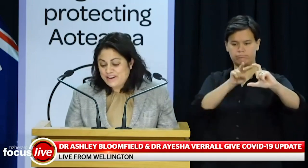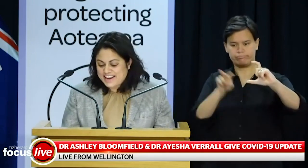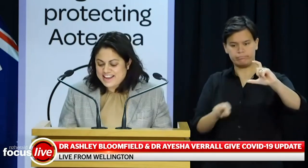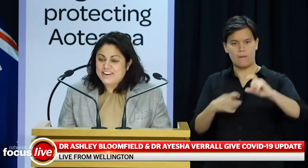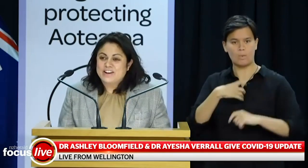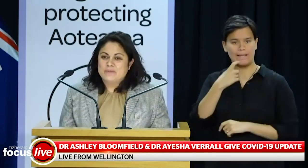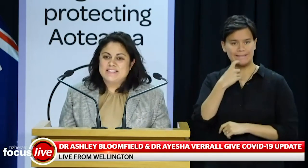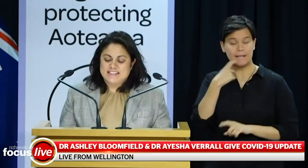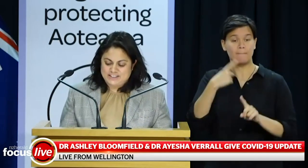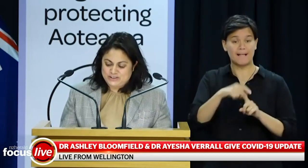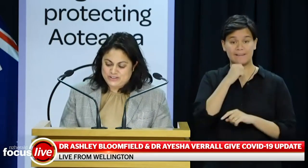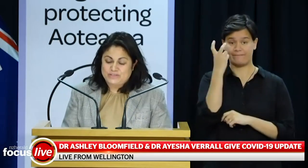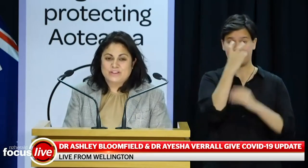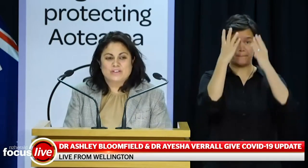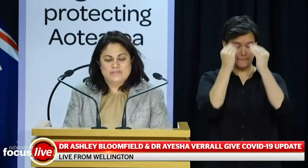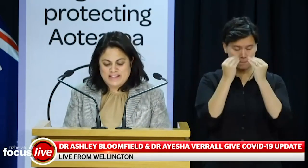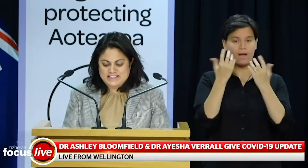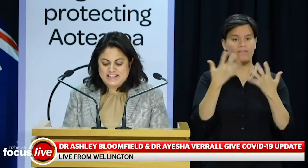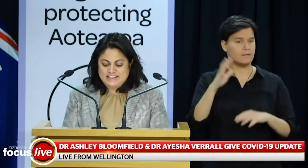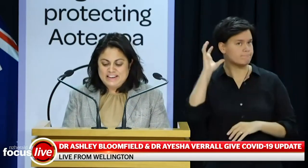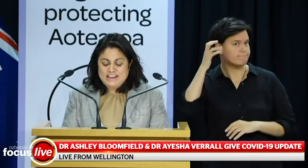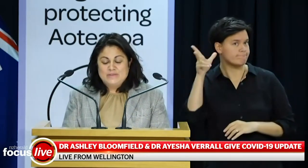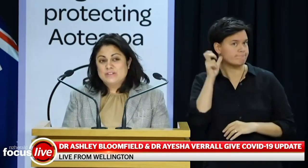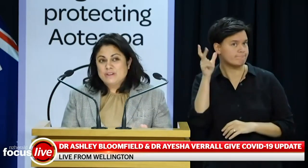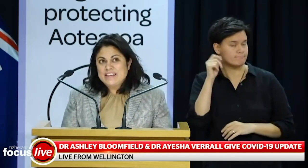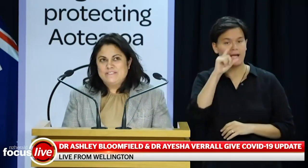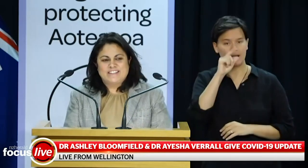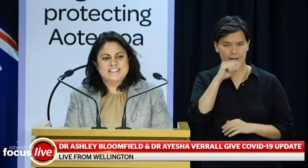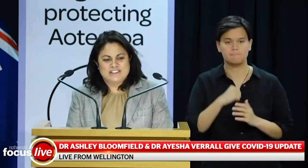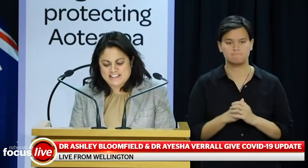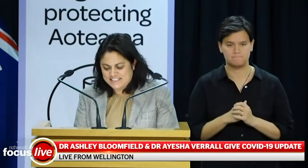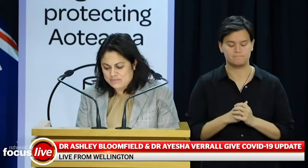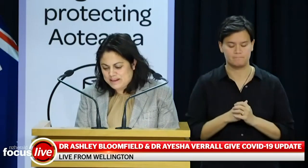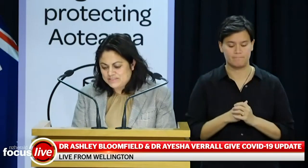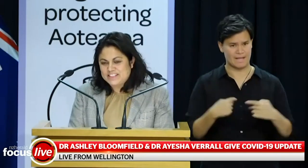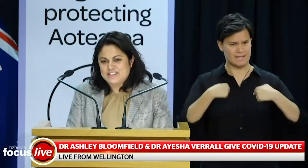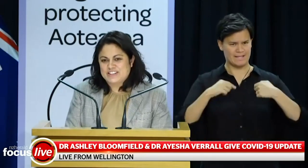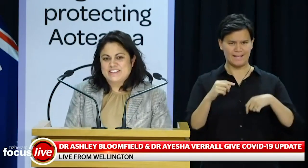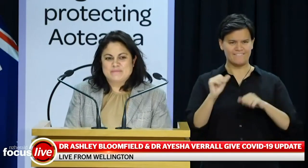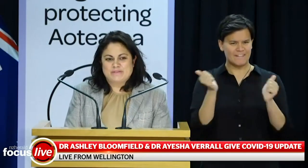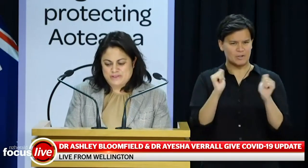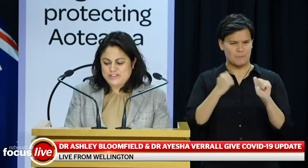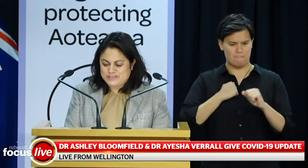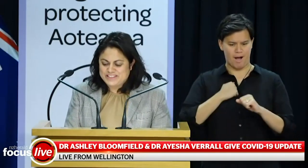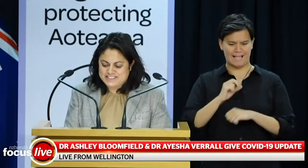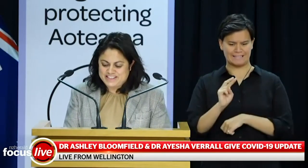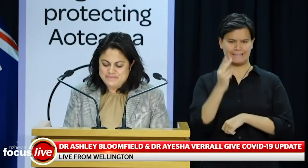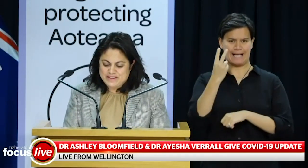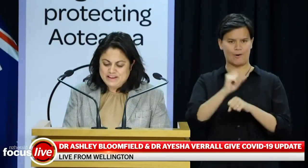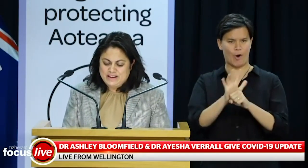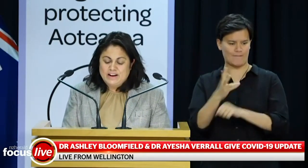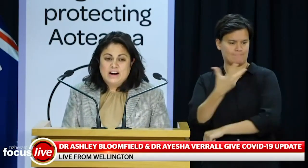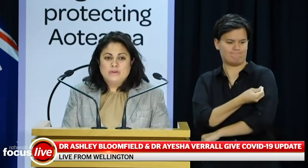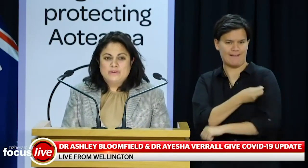Finally, on Friday, I got my second dose of the COVID vaccine. It was a relief it didn't attract the same amount of attention that my first dose